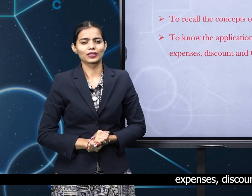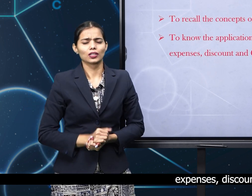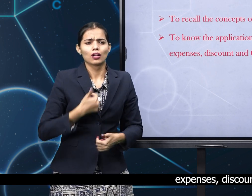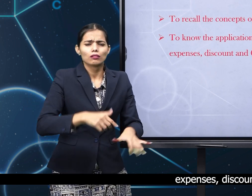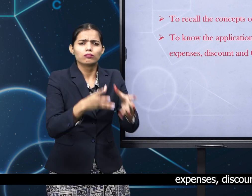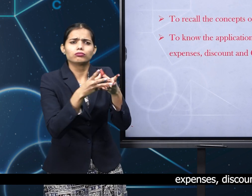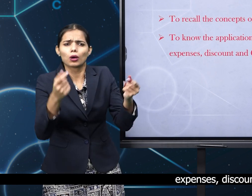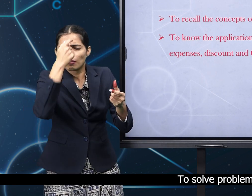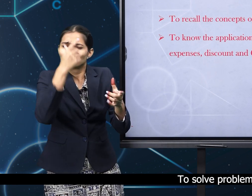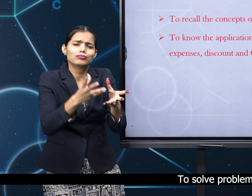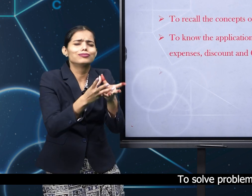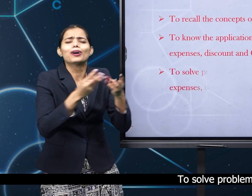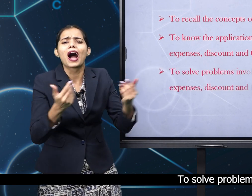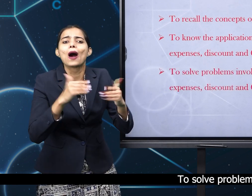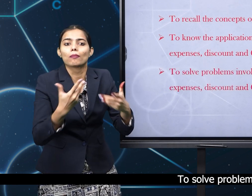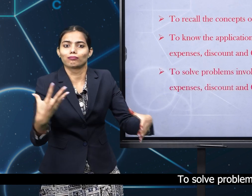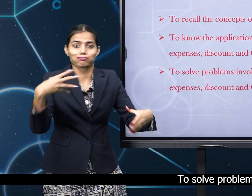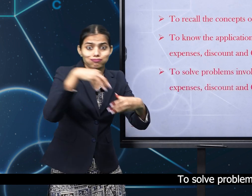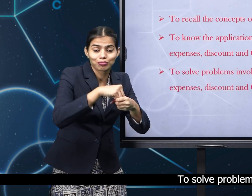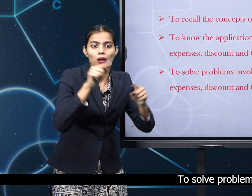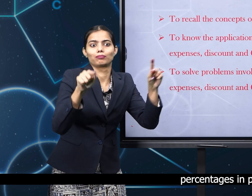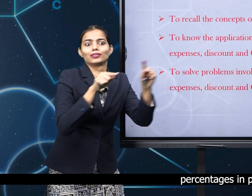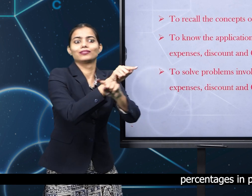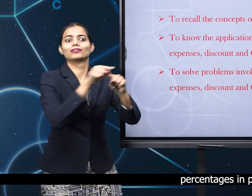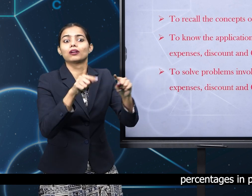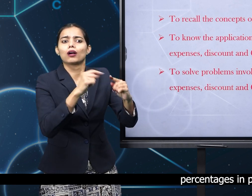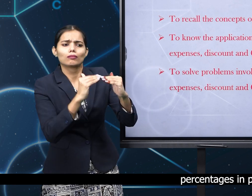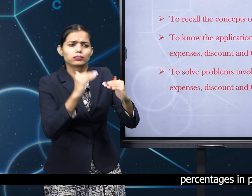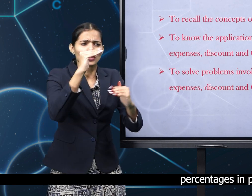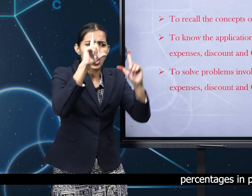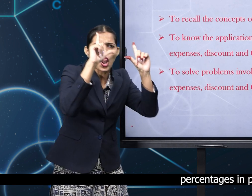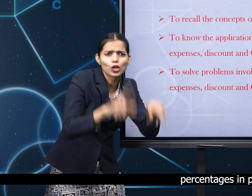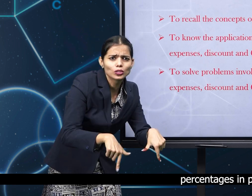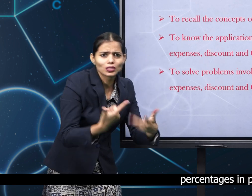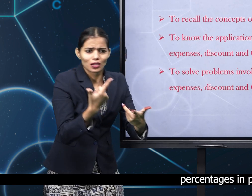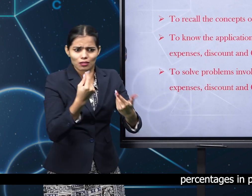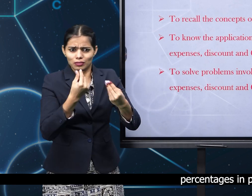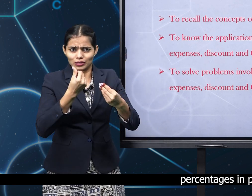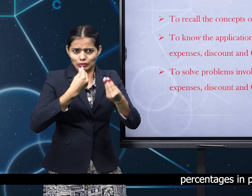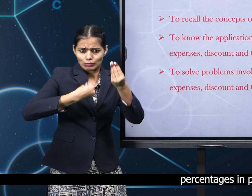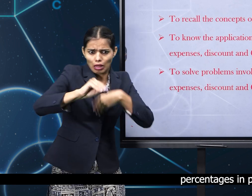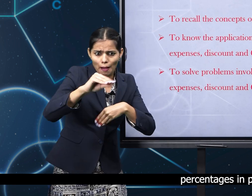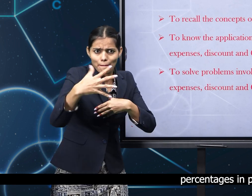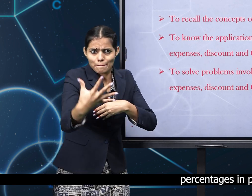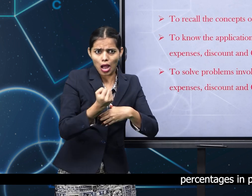To solve problems involving percentages in profit, loss,